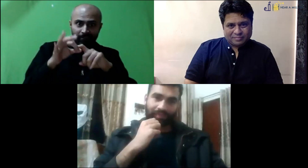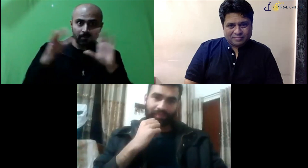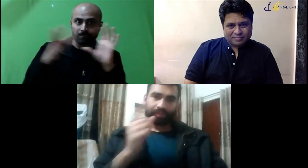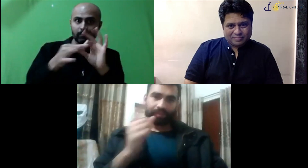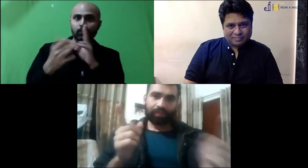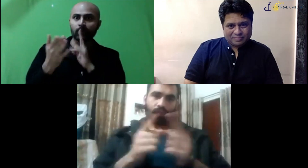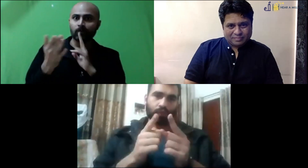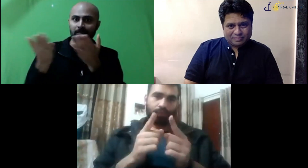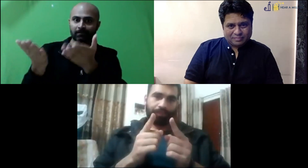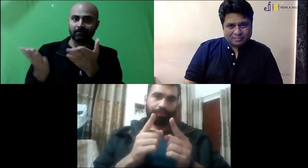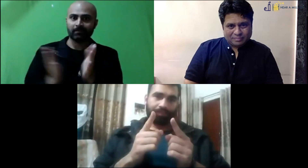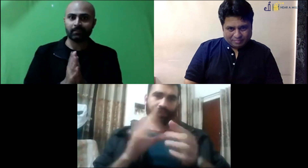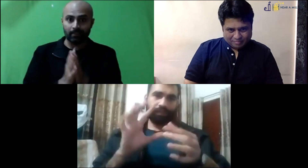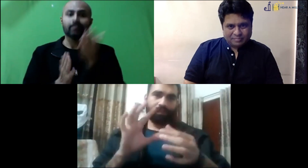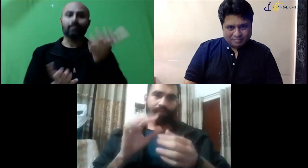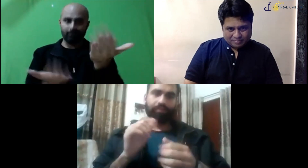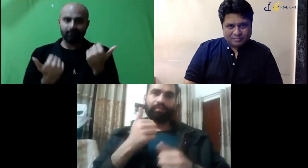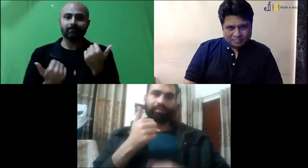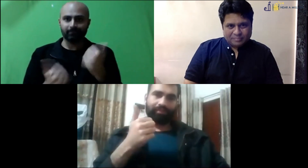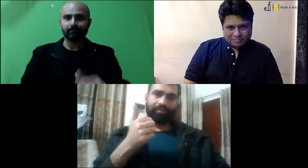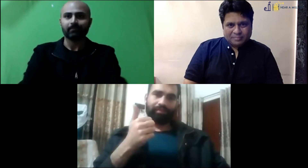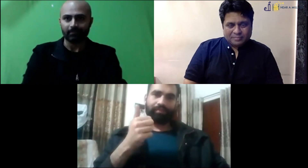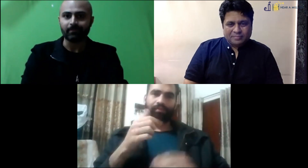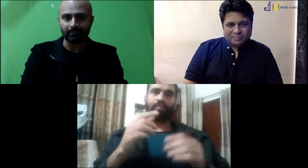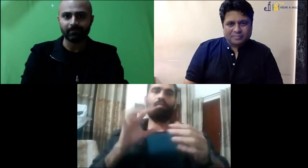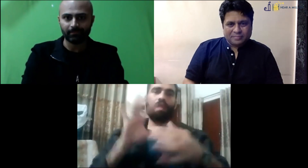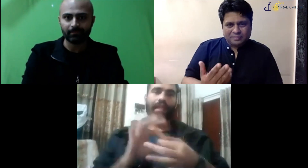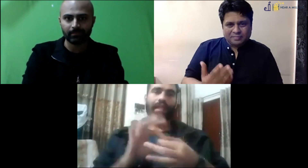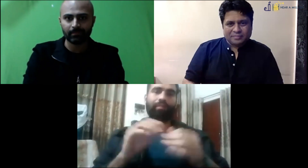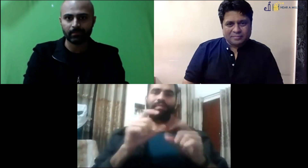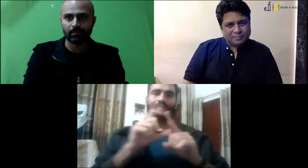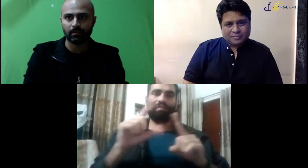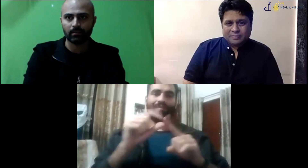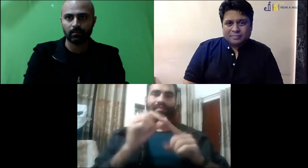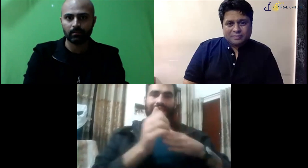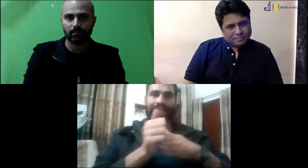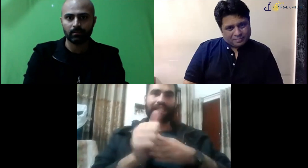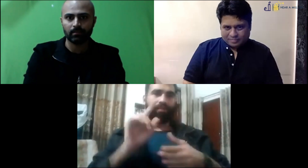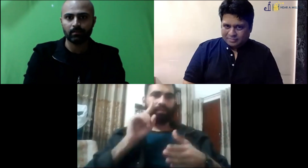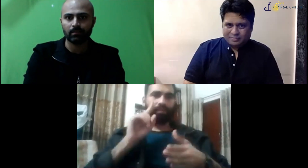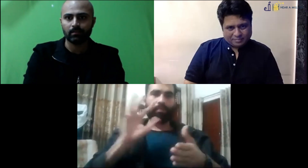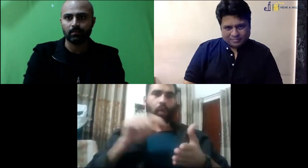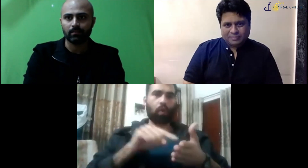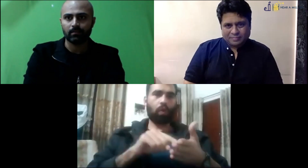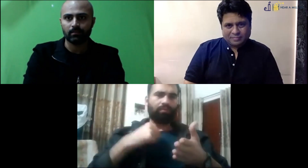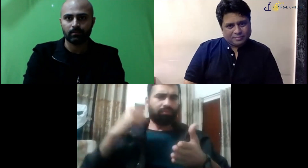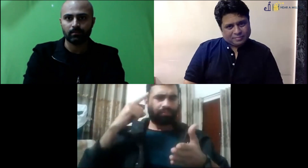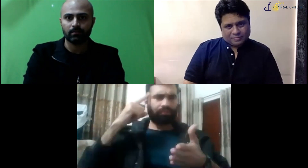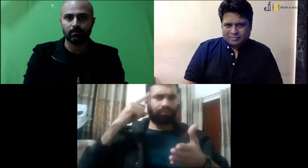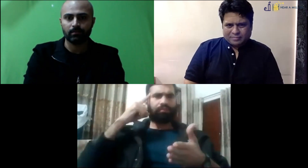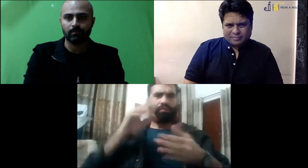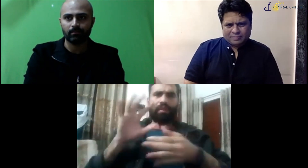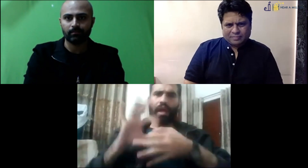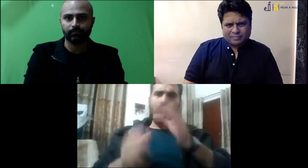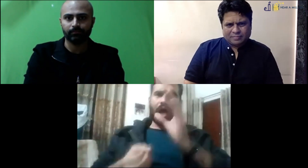any query? Do you have any doubt? In brief, I would like to ask. So it's related to